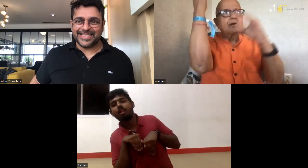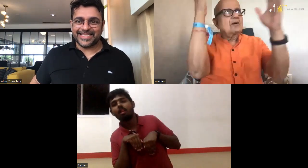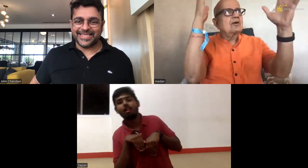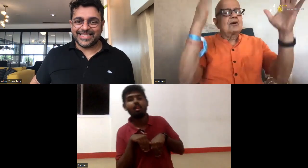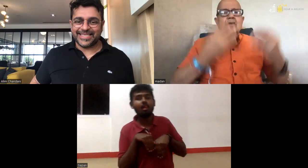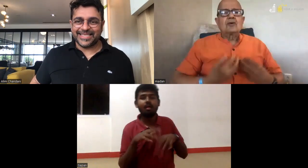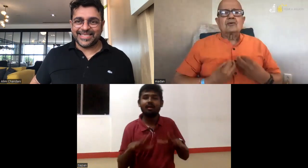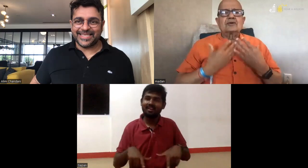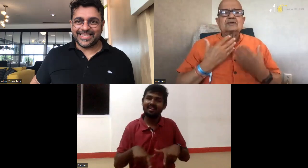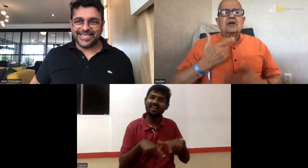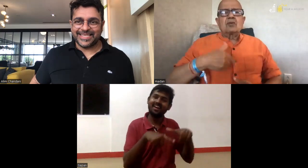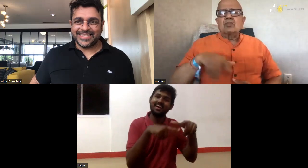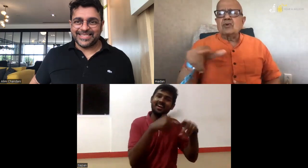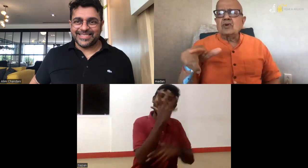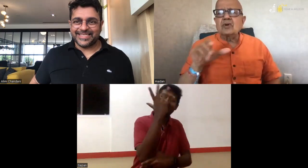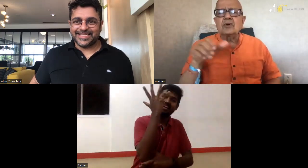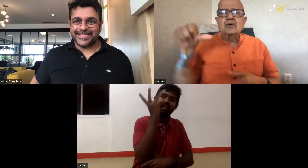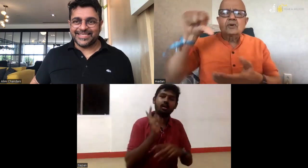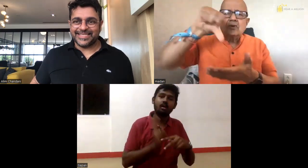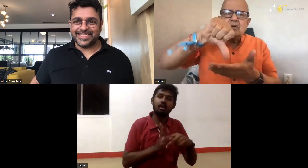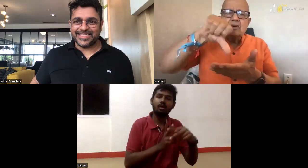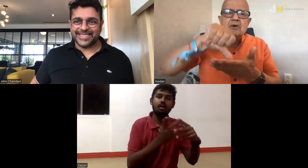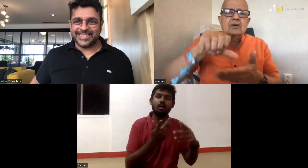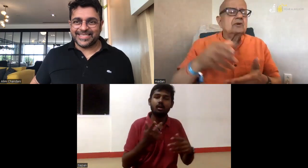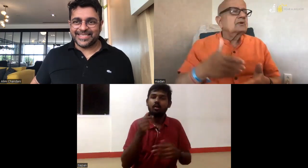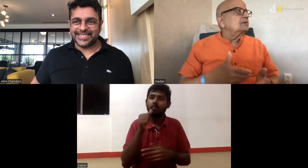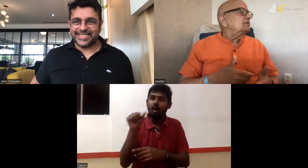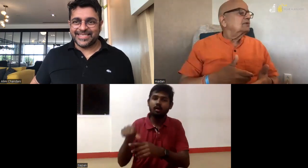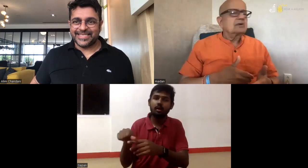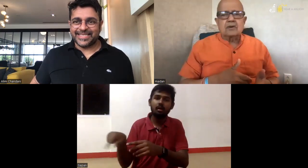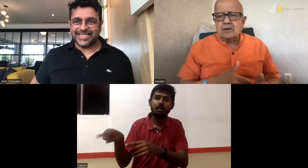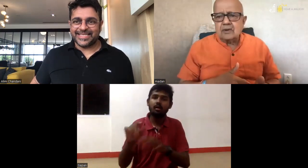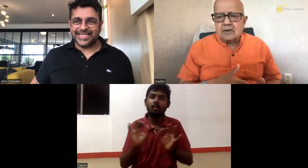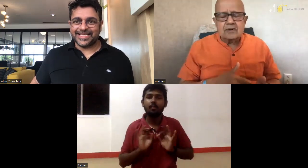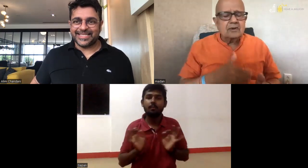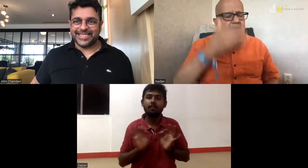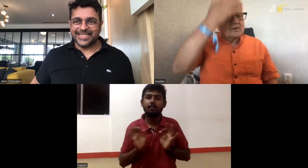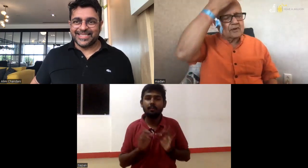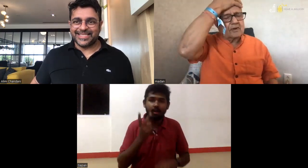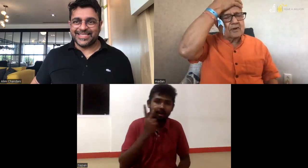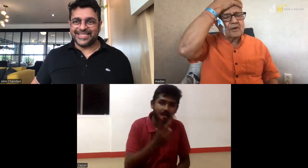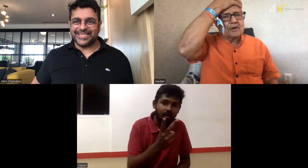are here, and we have already, we are kind of getting old right